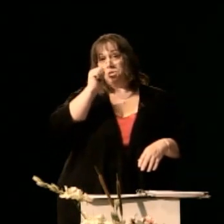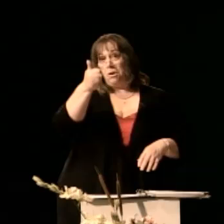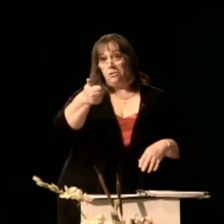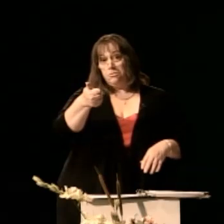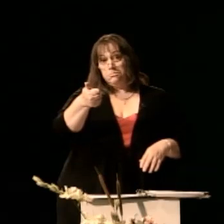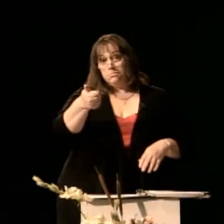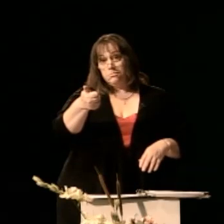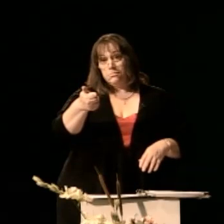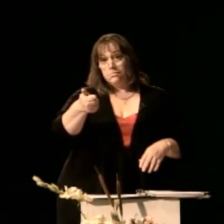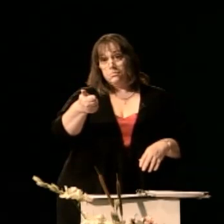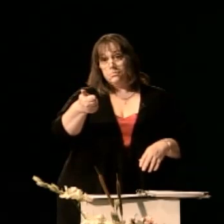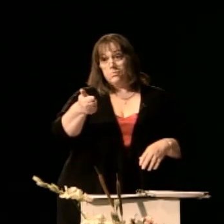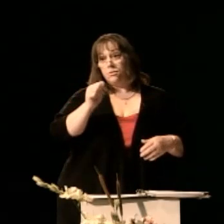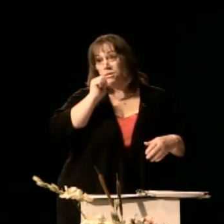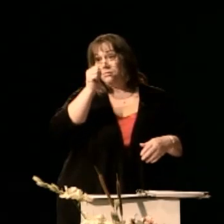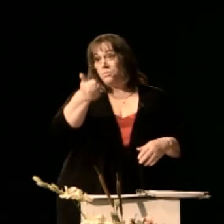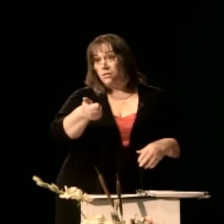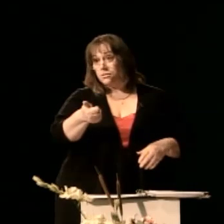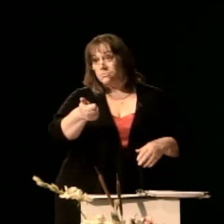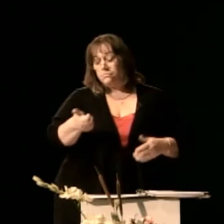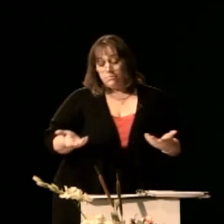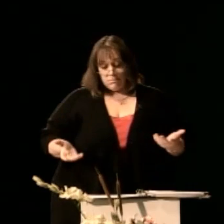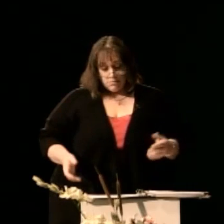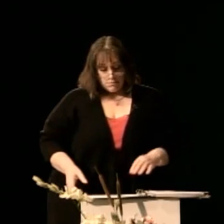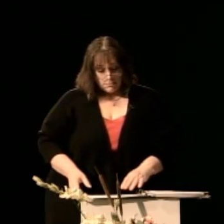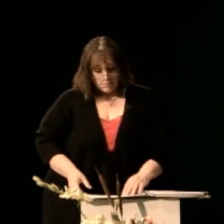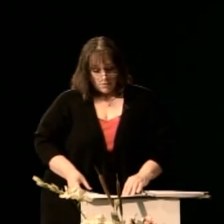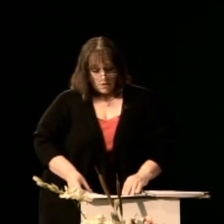Tomorrow? What do you want to do tomorrow?